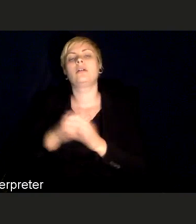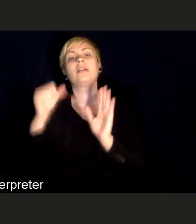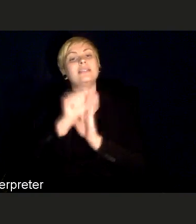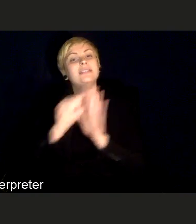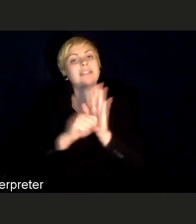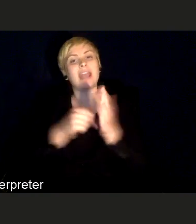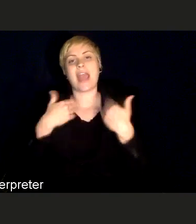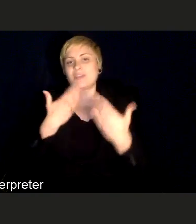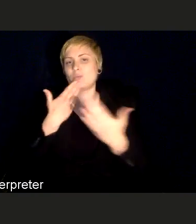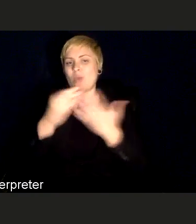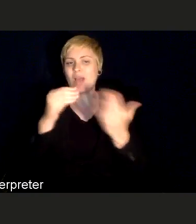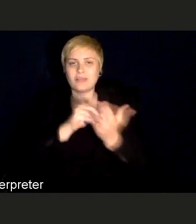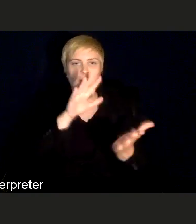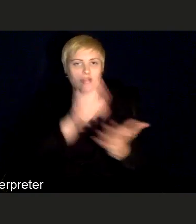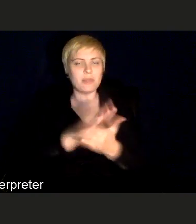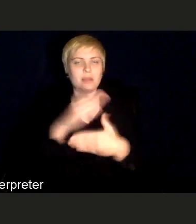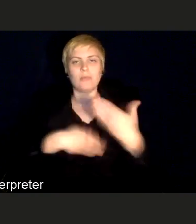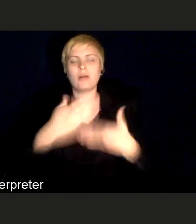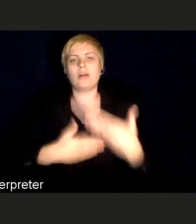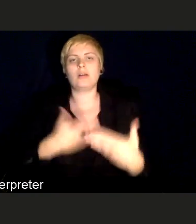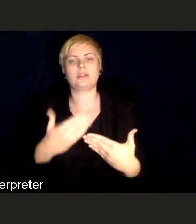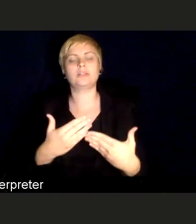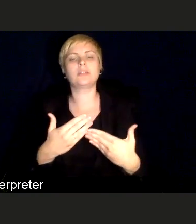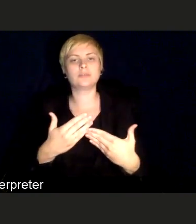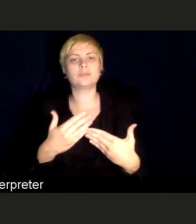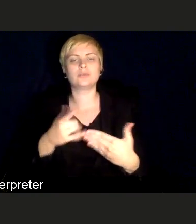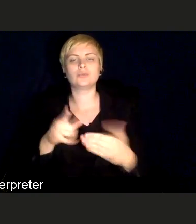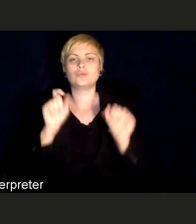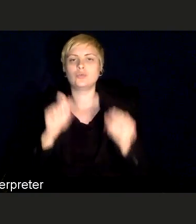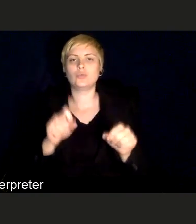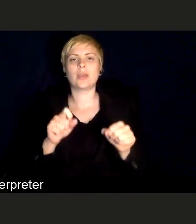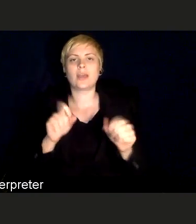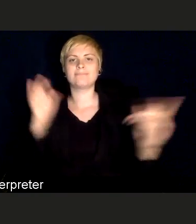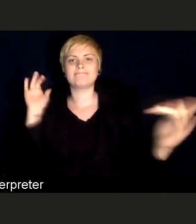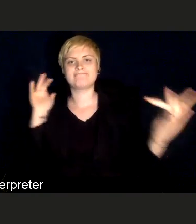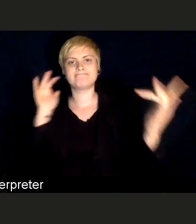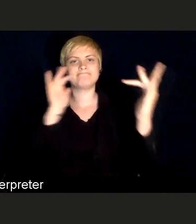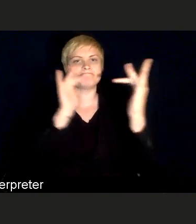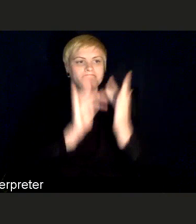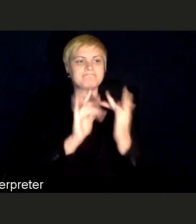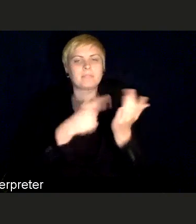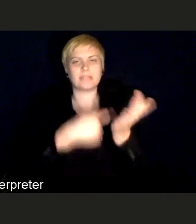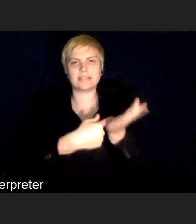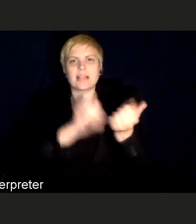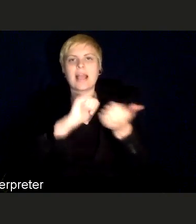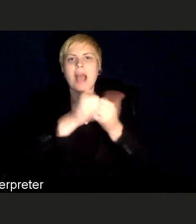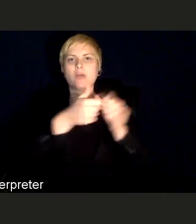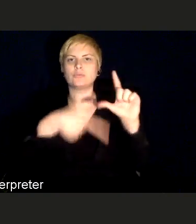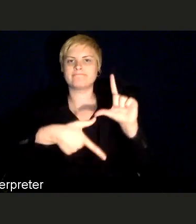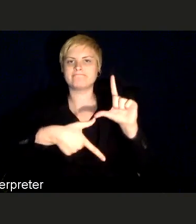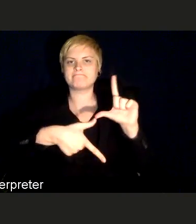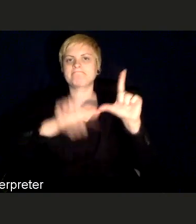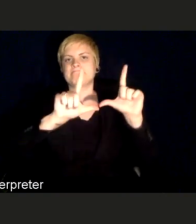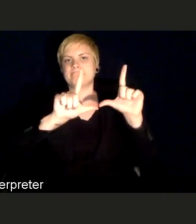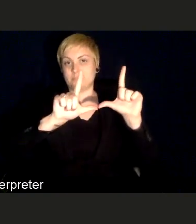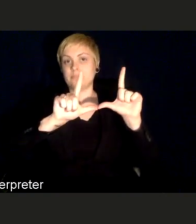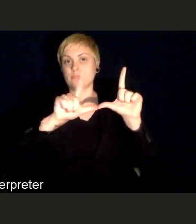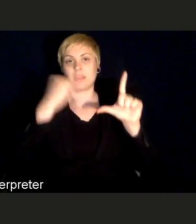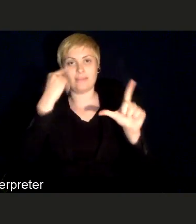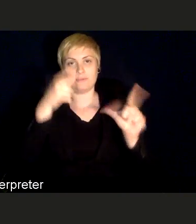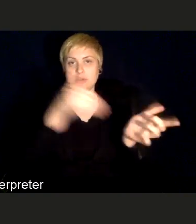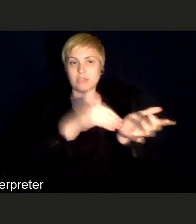well-documented process now where you're able to reach out and discuss how to reactivate your license if you're a physician or a